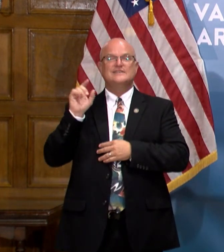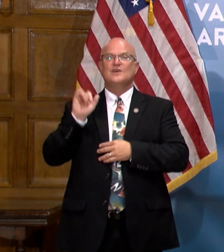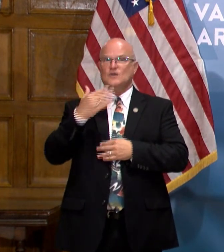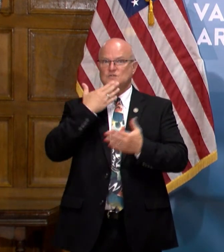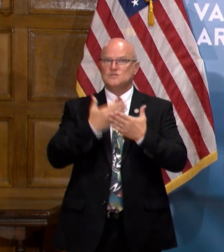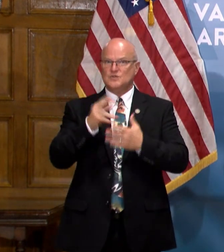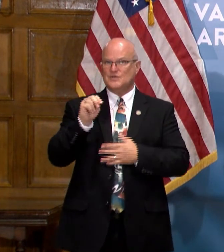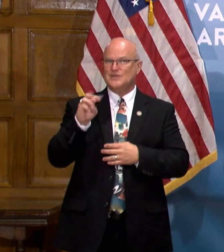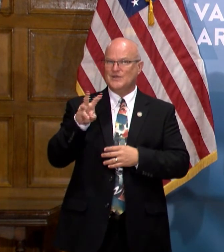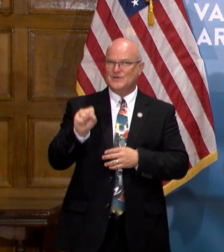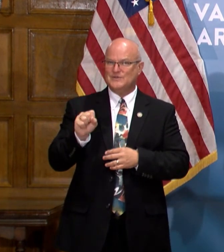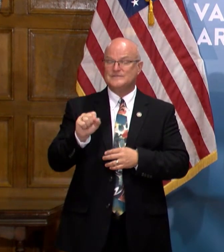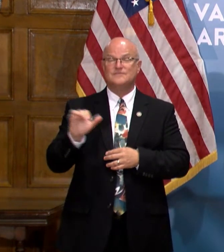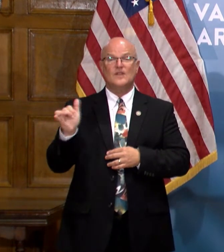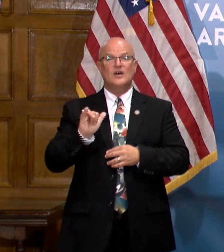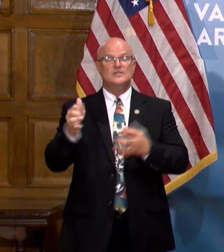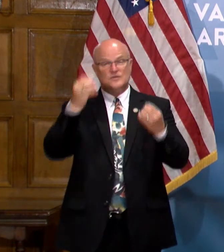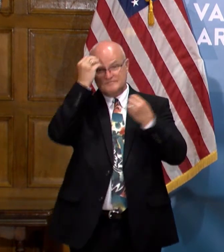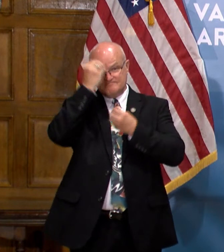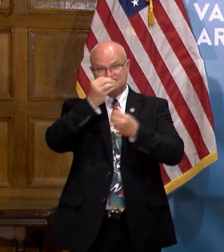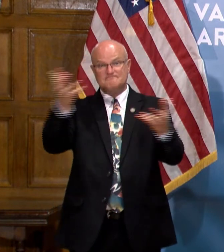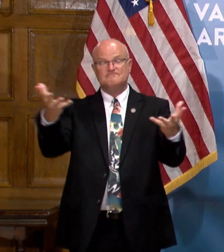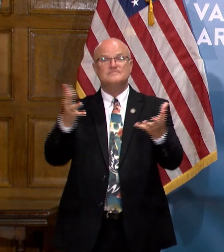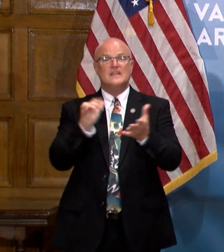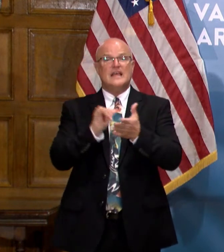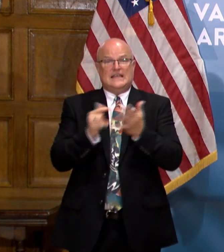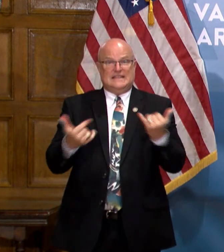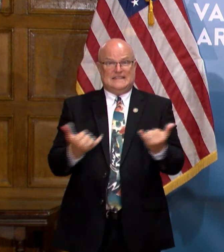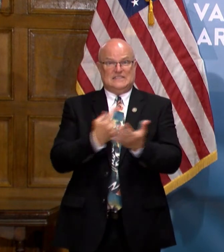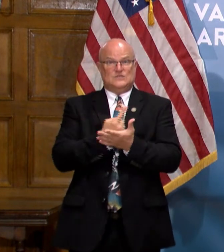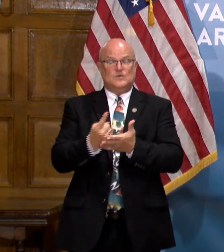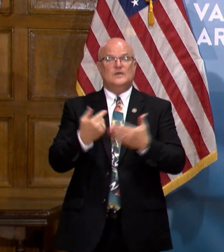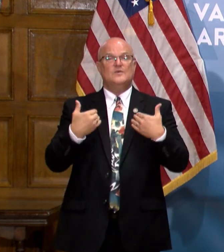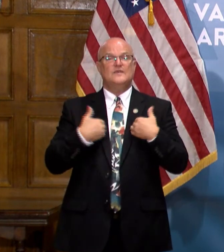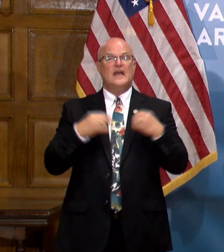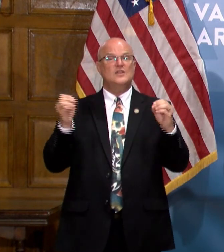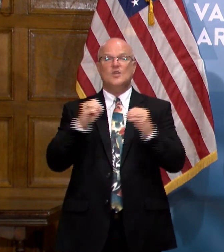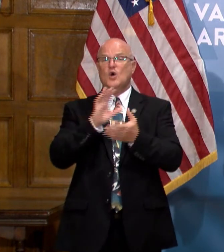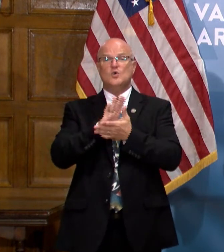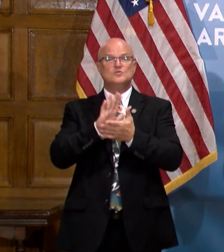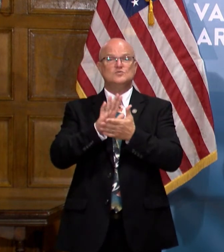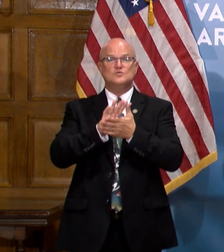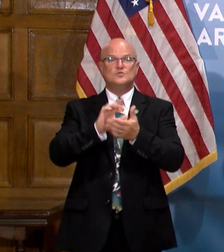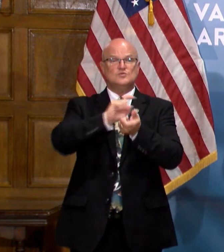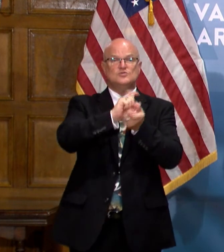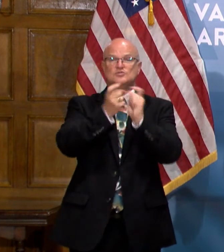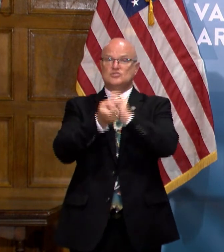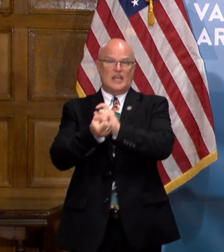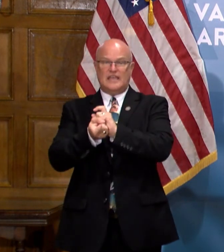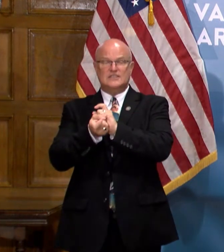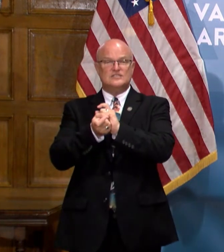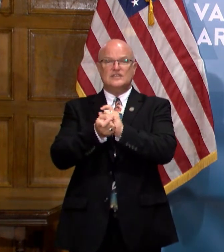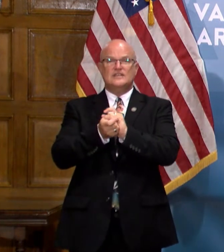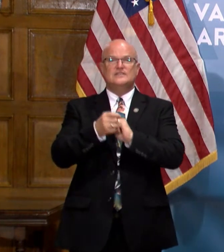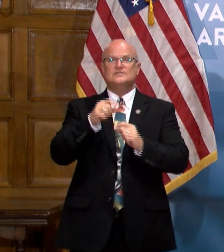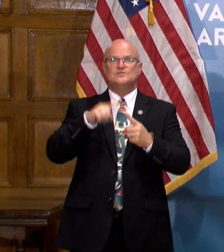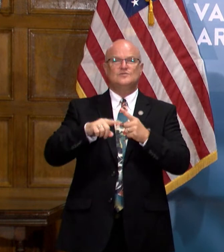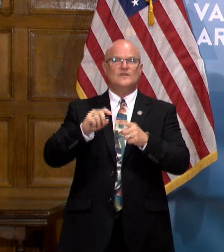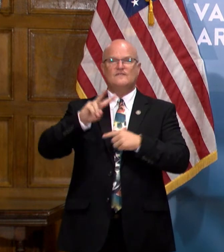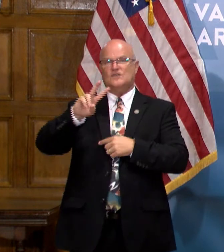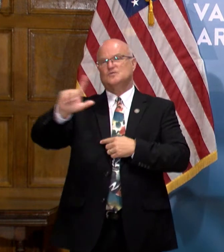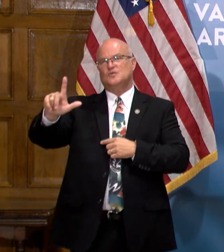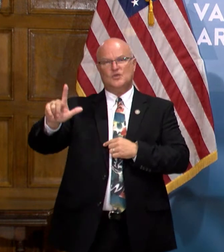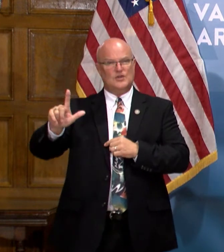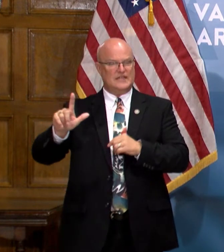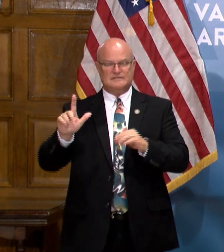very good news. We also want to report that this week we have had no schools that are reporting any modifications to